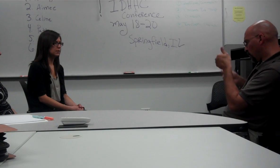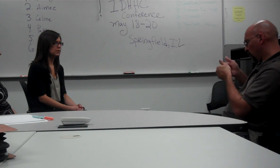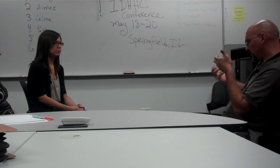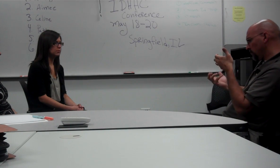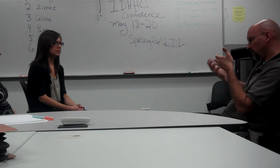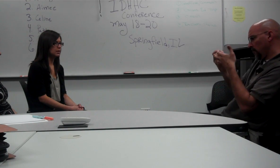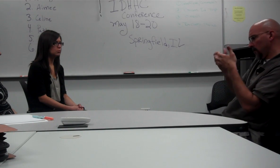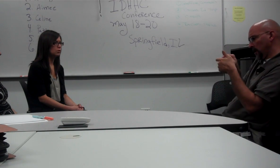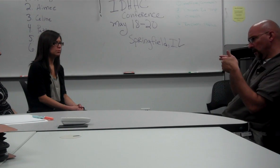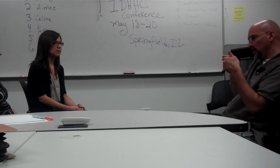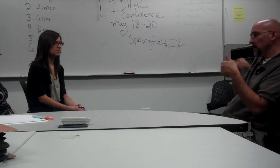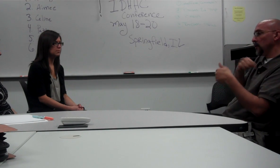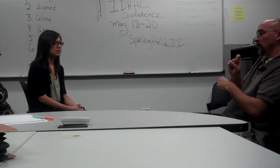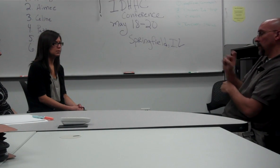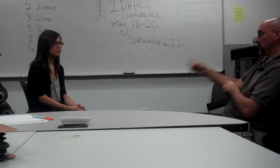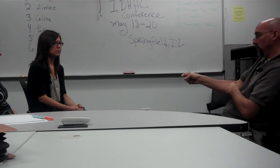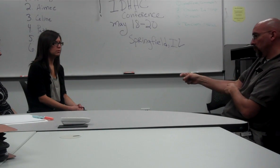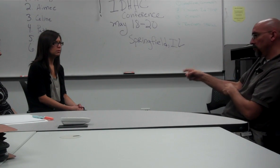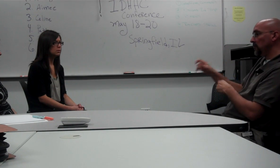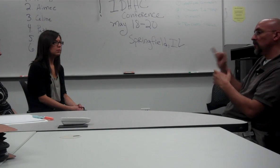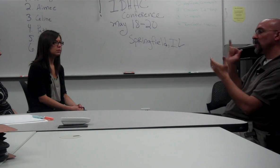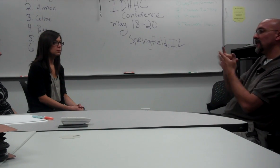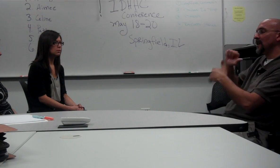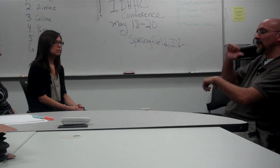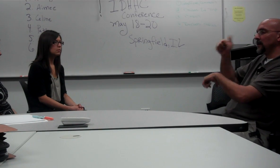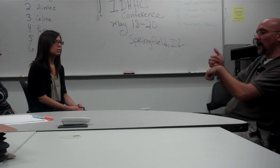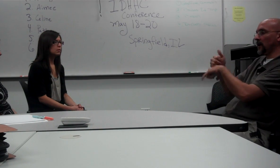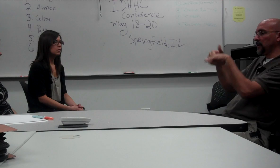certificate, they will decide which best meets their